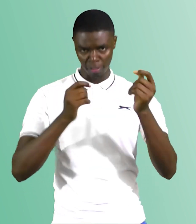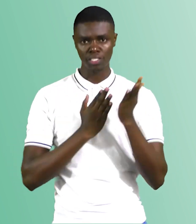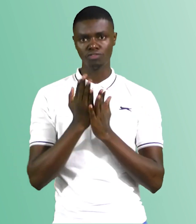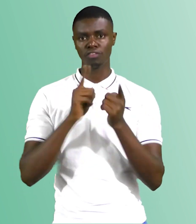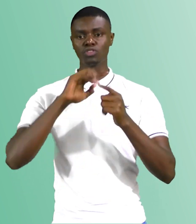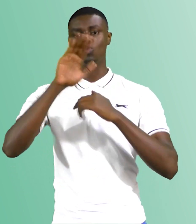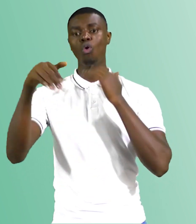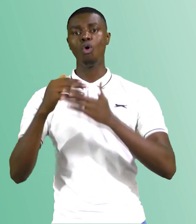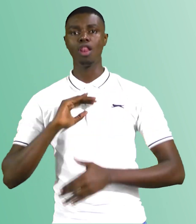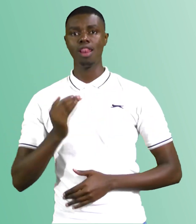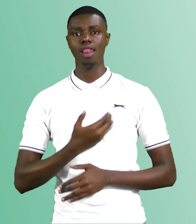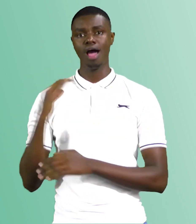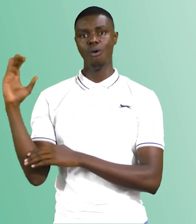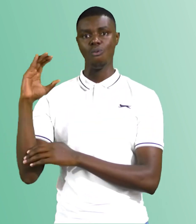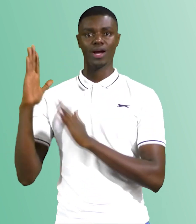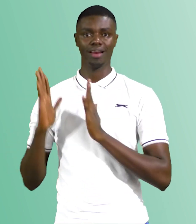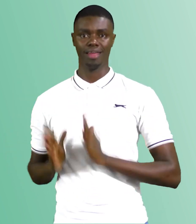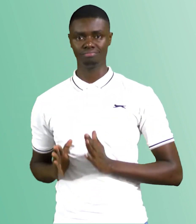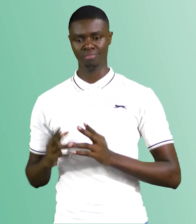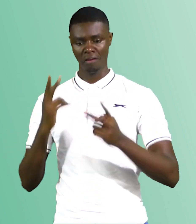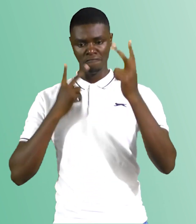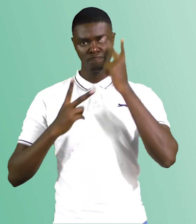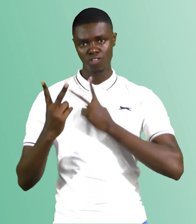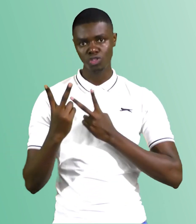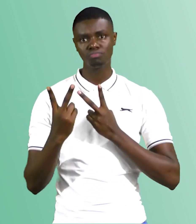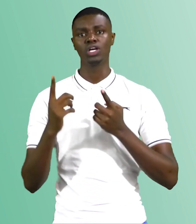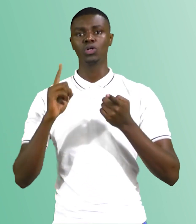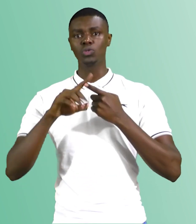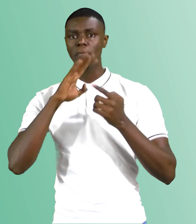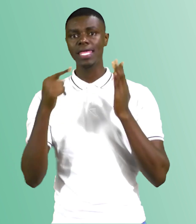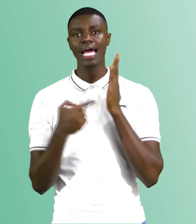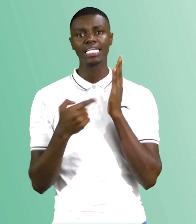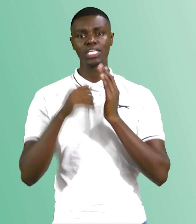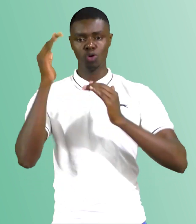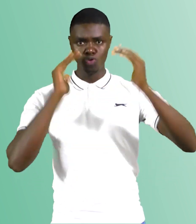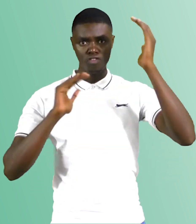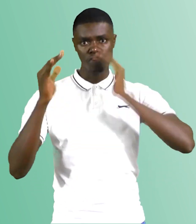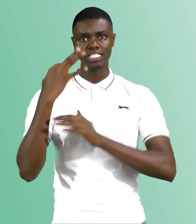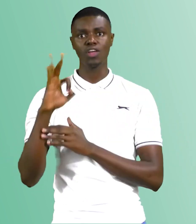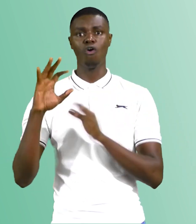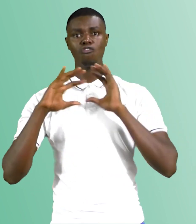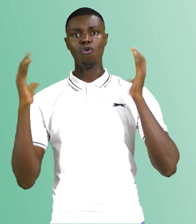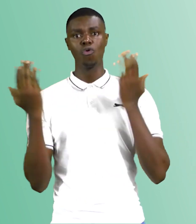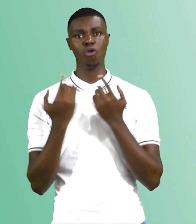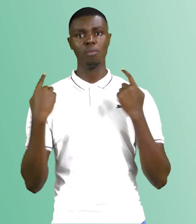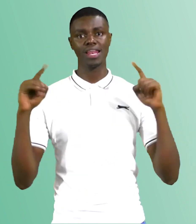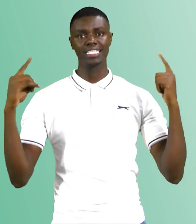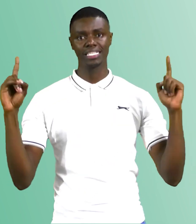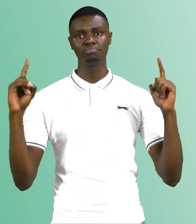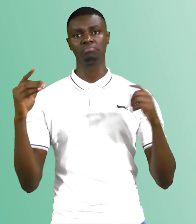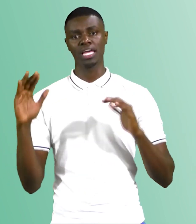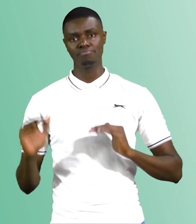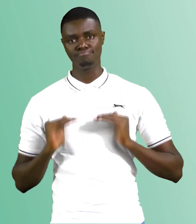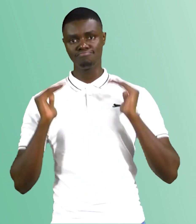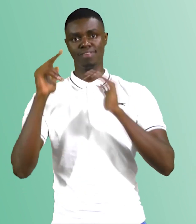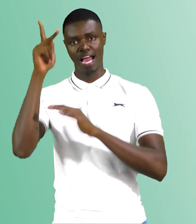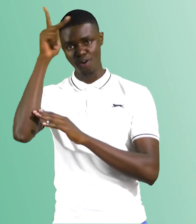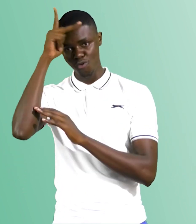service to all our clients. Our vision is to be a technical university of global excellence in advancing